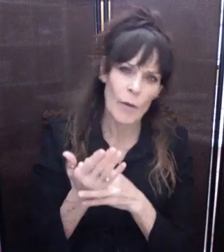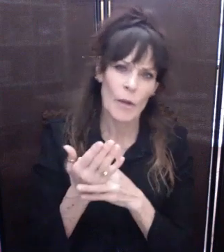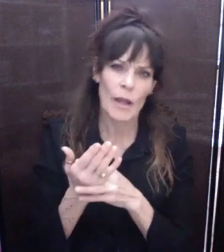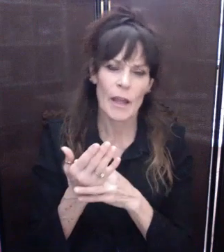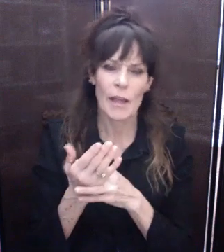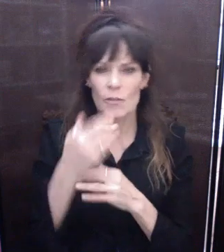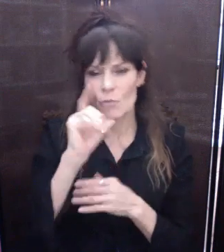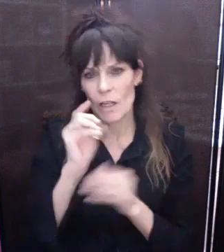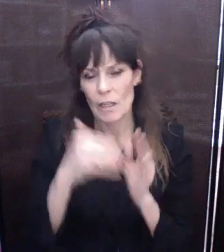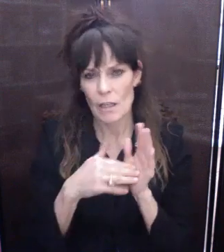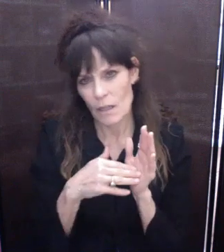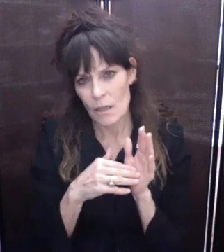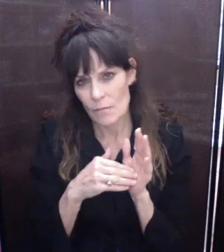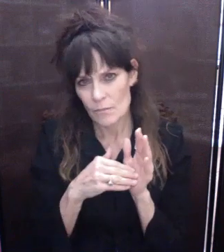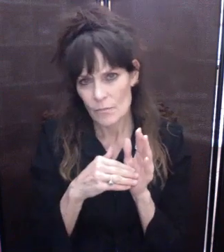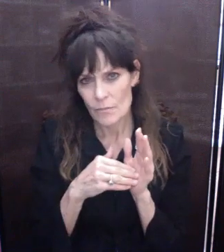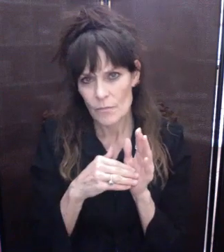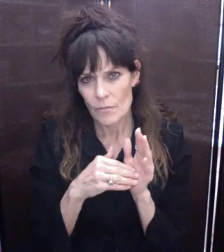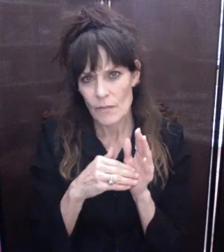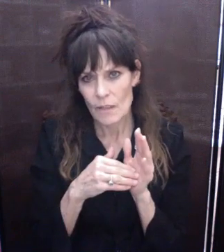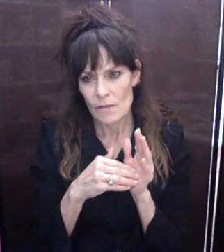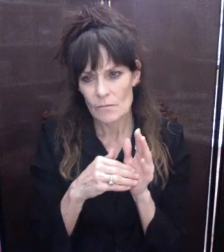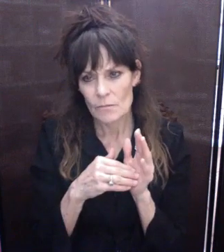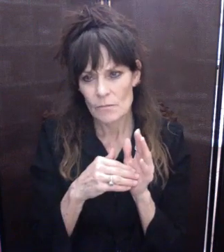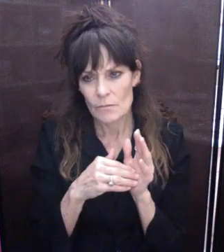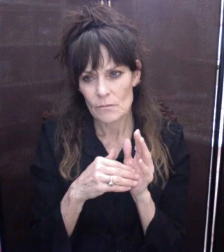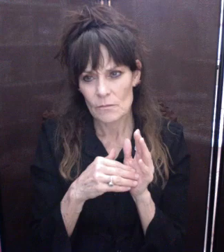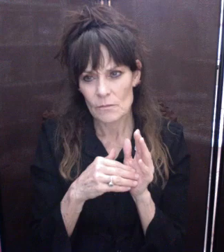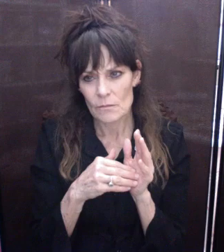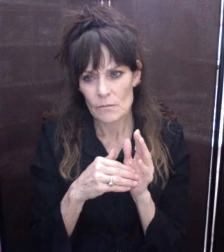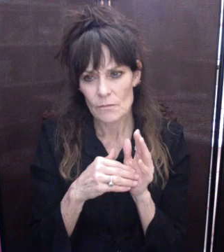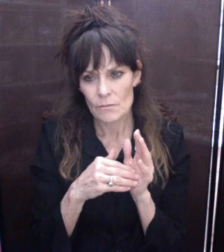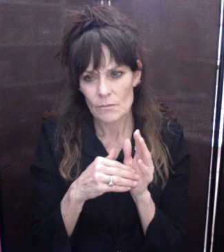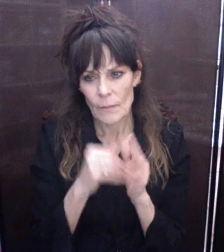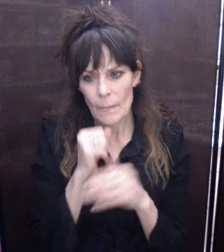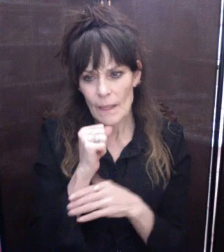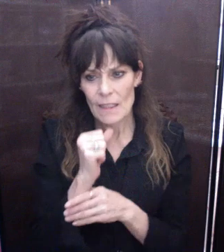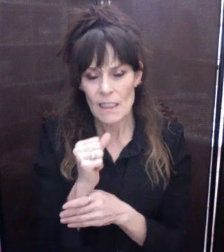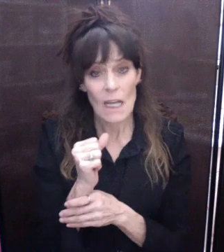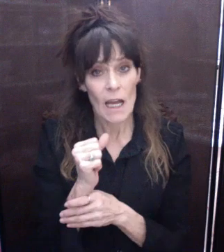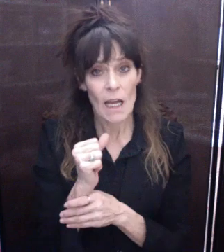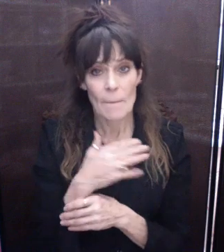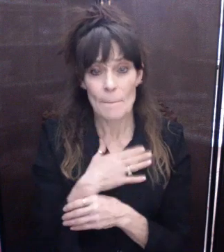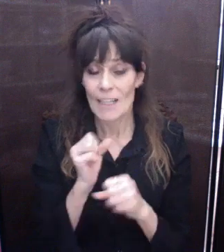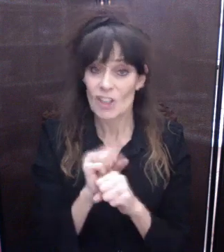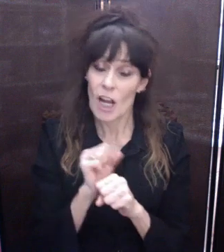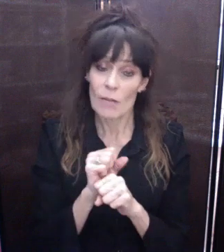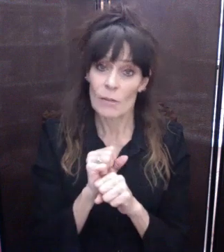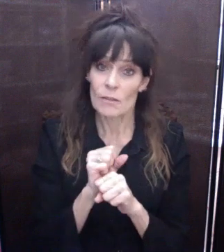You know, it's not my job to cure